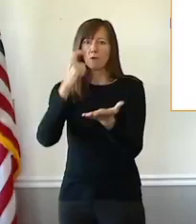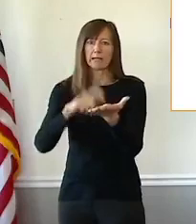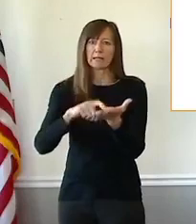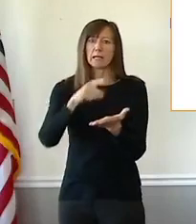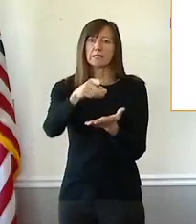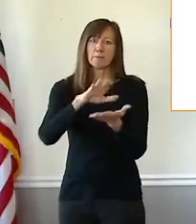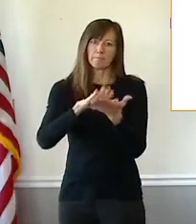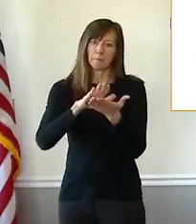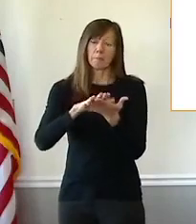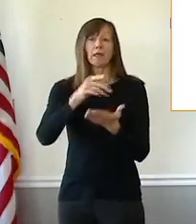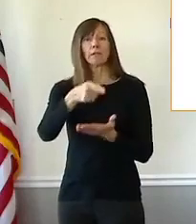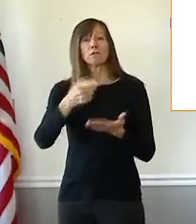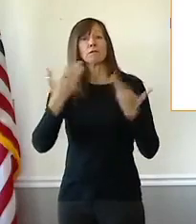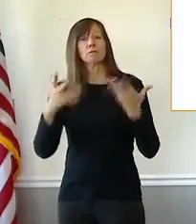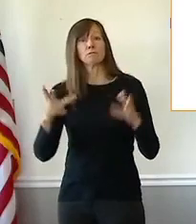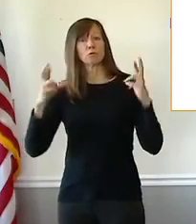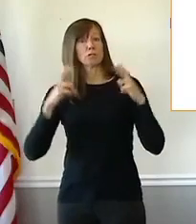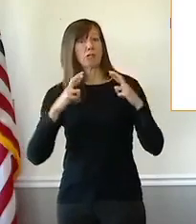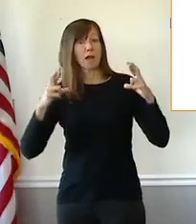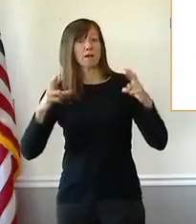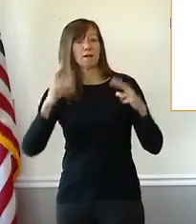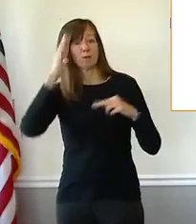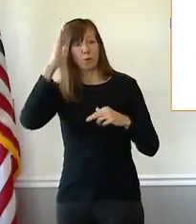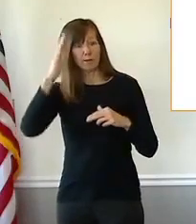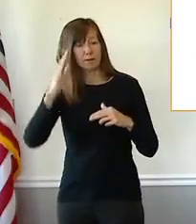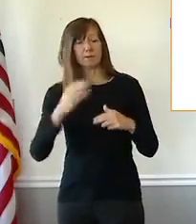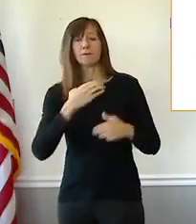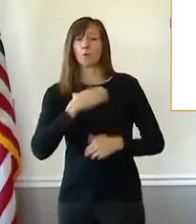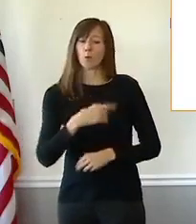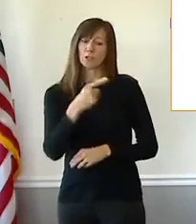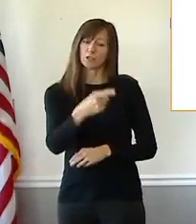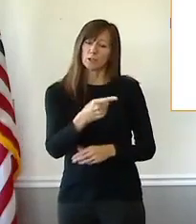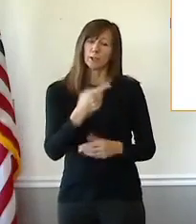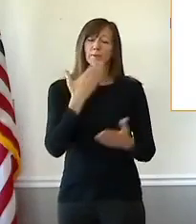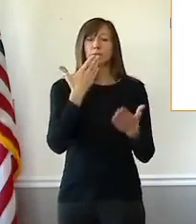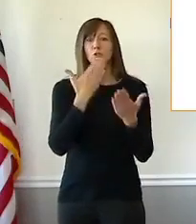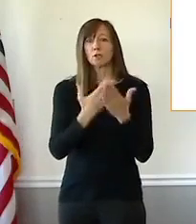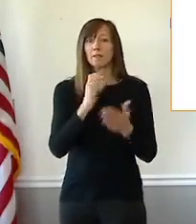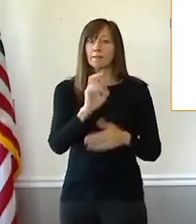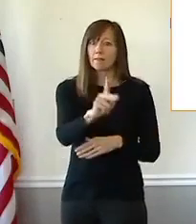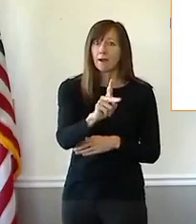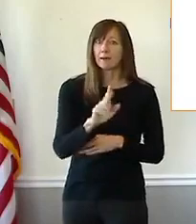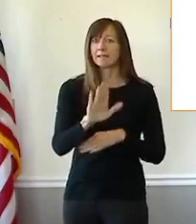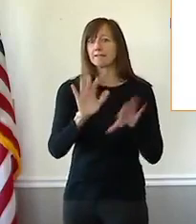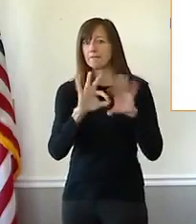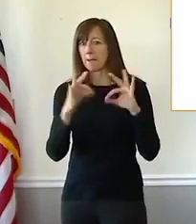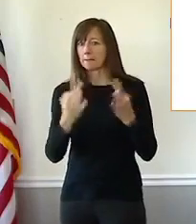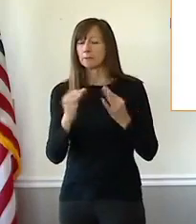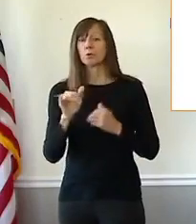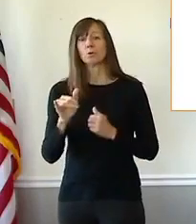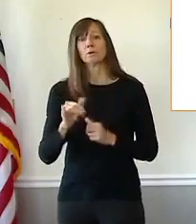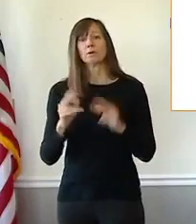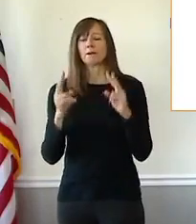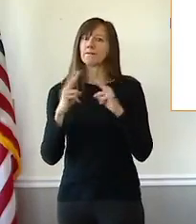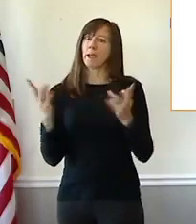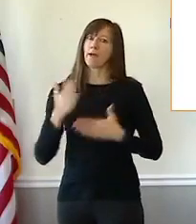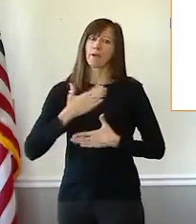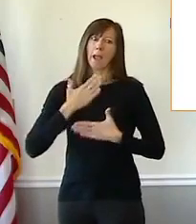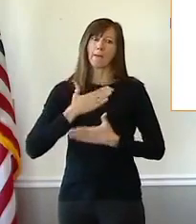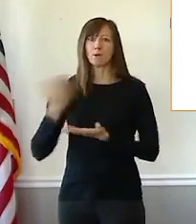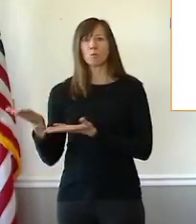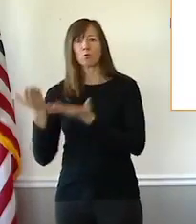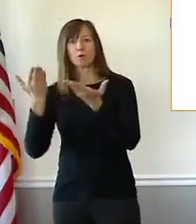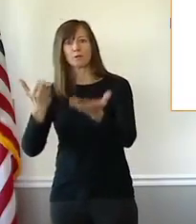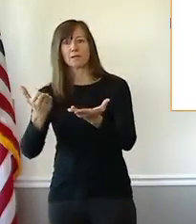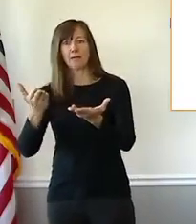is retiring, and we wish him and his family well, and I'm very happy to present to the